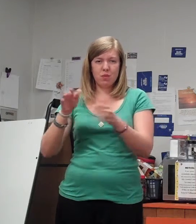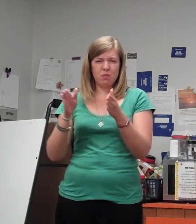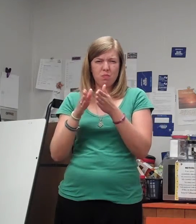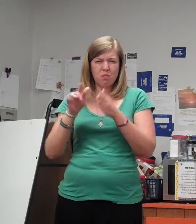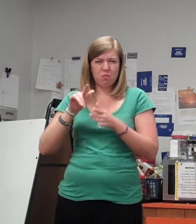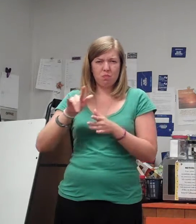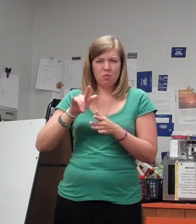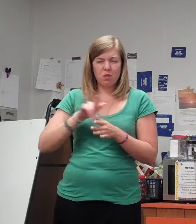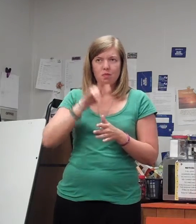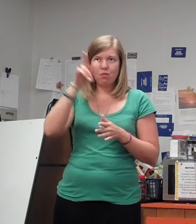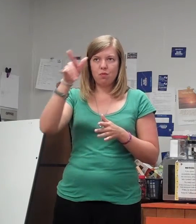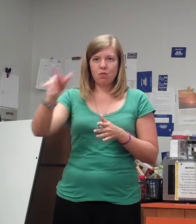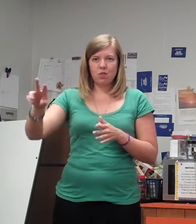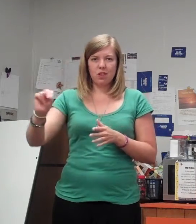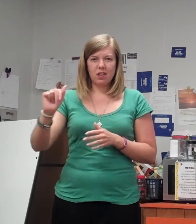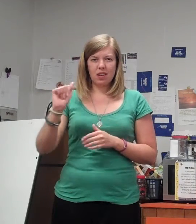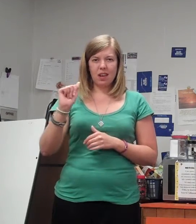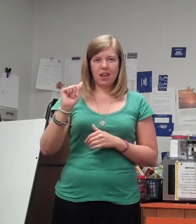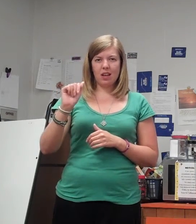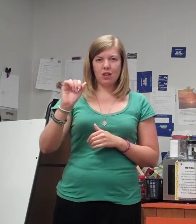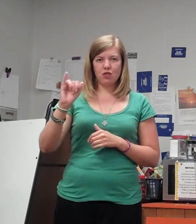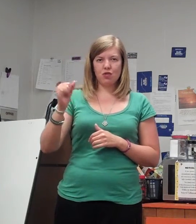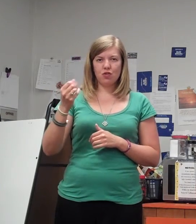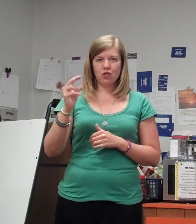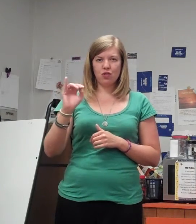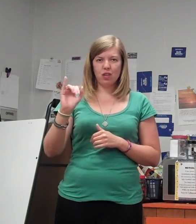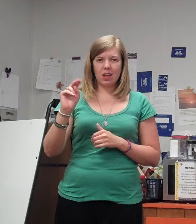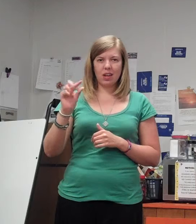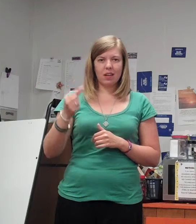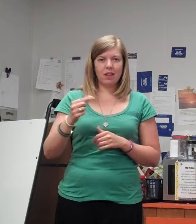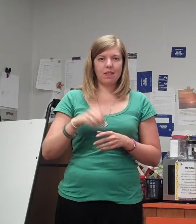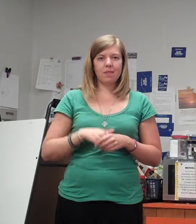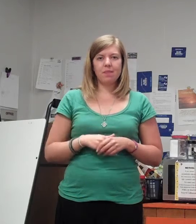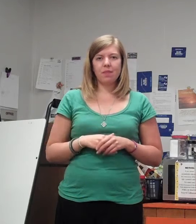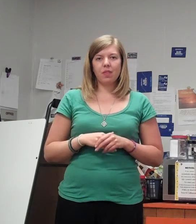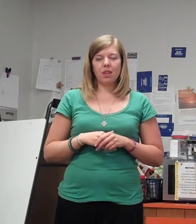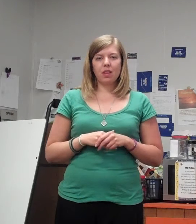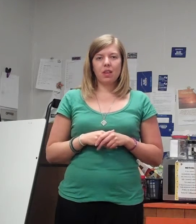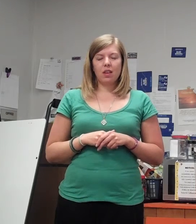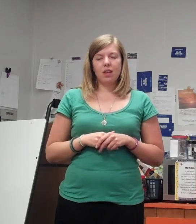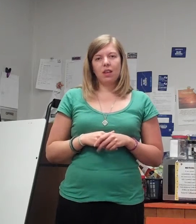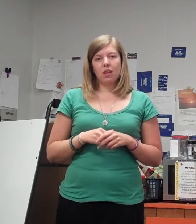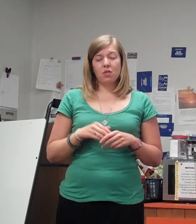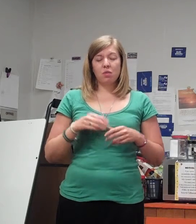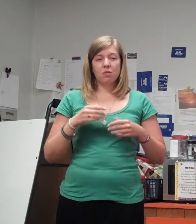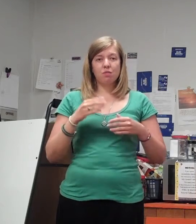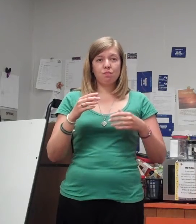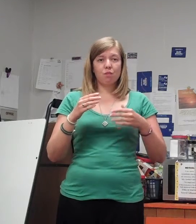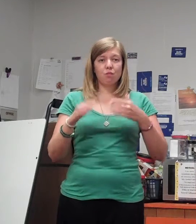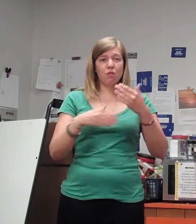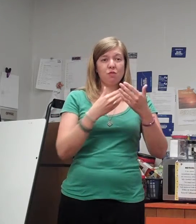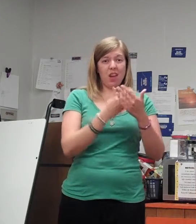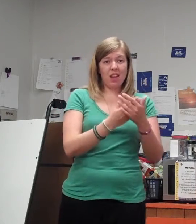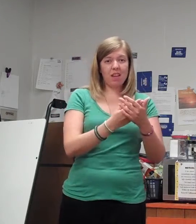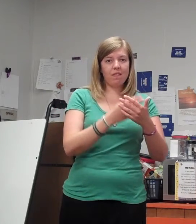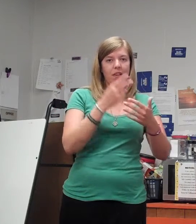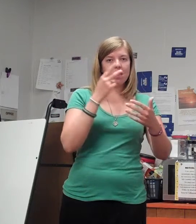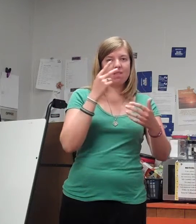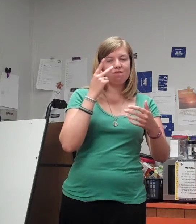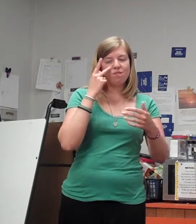the orphanage where Dylan was at. Once we arrived there, we were going to see Dylan the next day. When